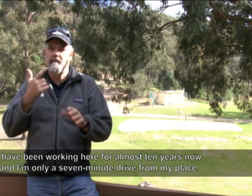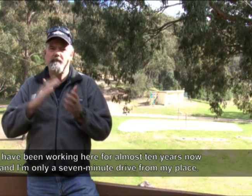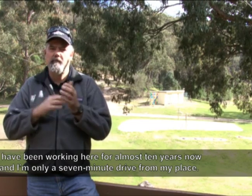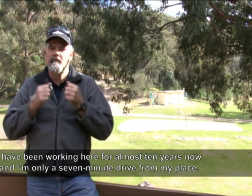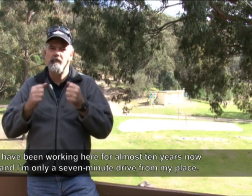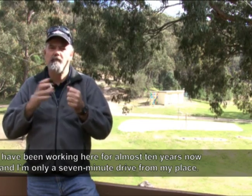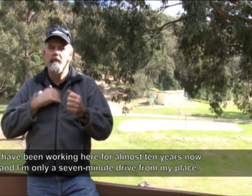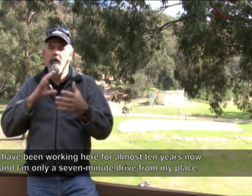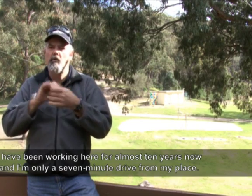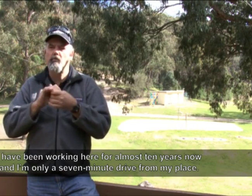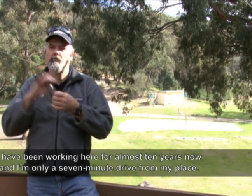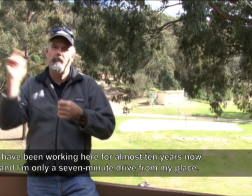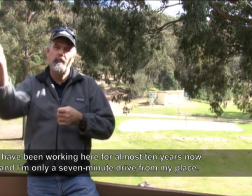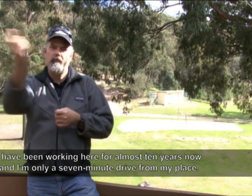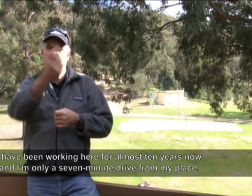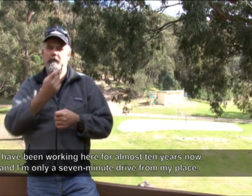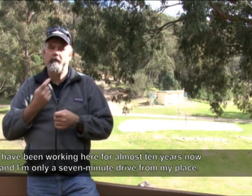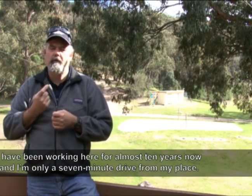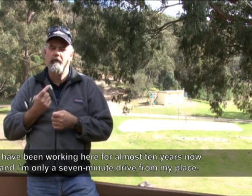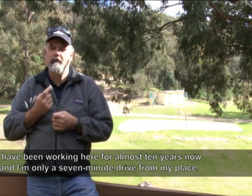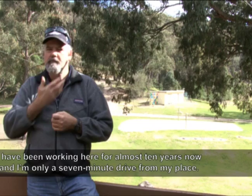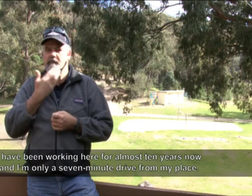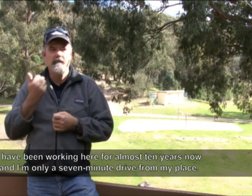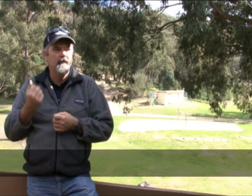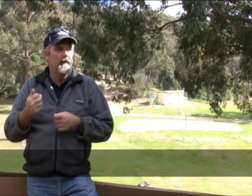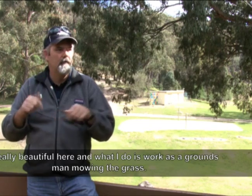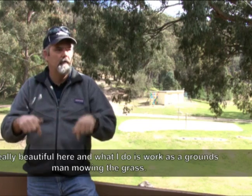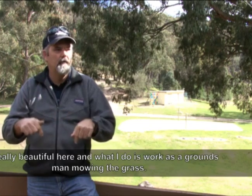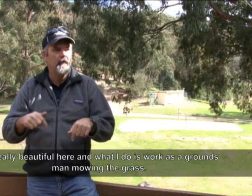and I'm just a 7-minute drive away from my place. It's really beautiful here.